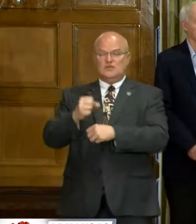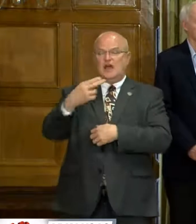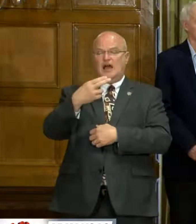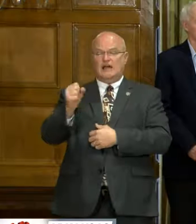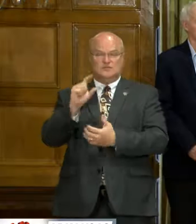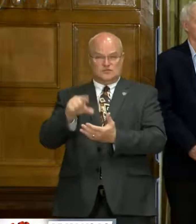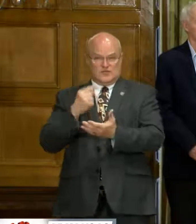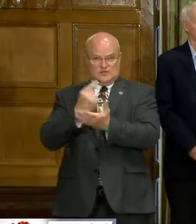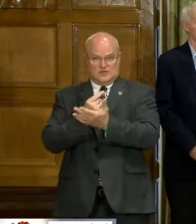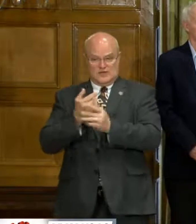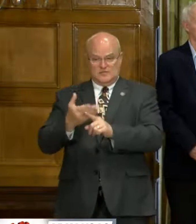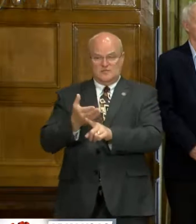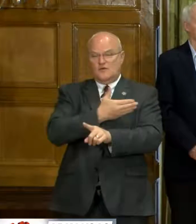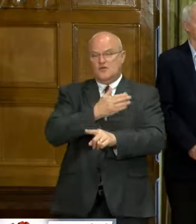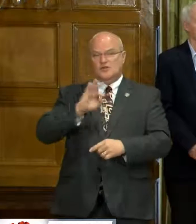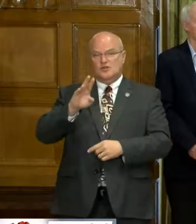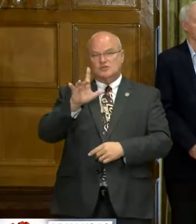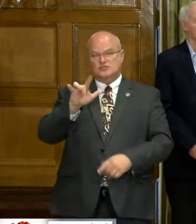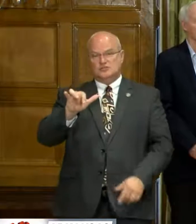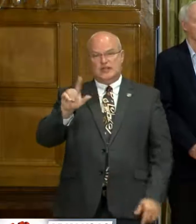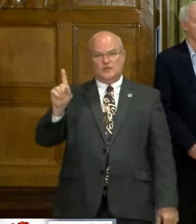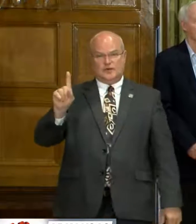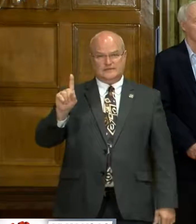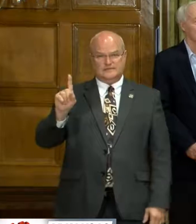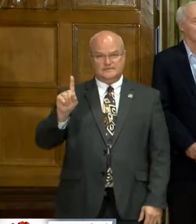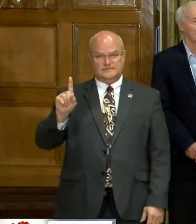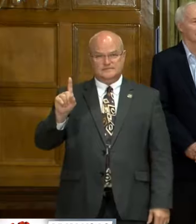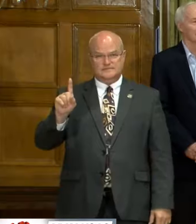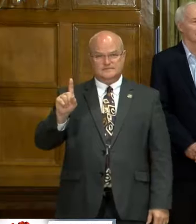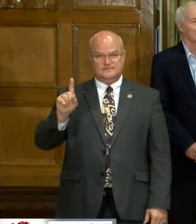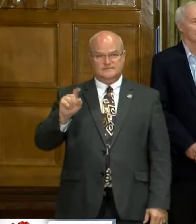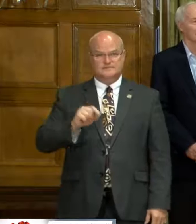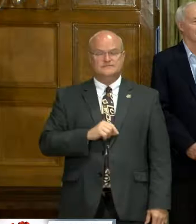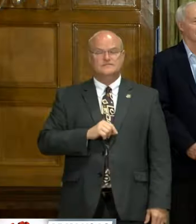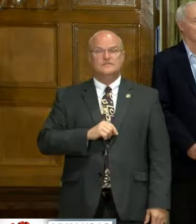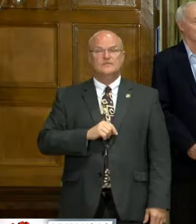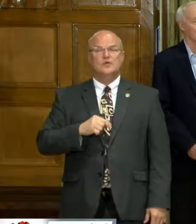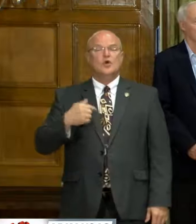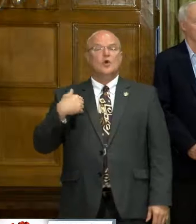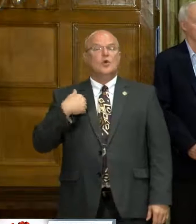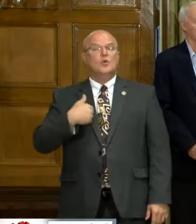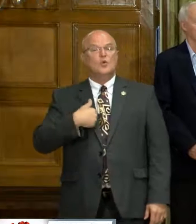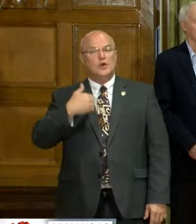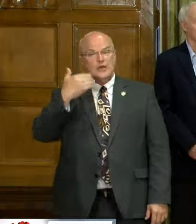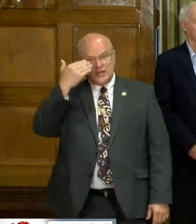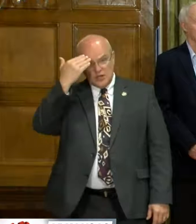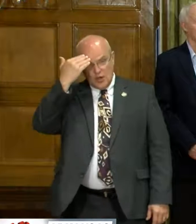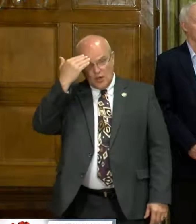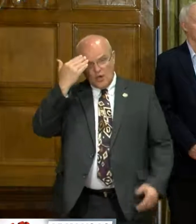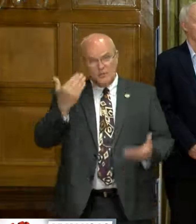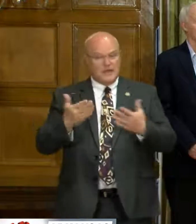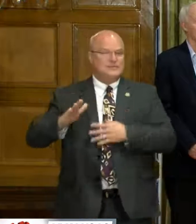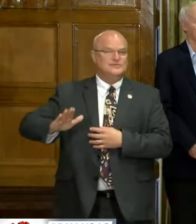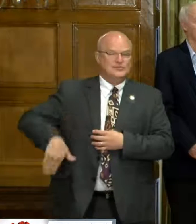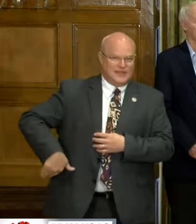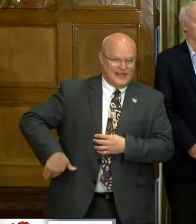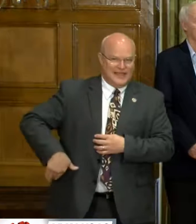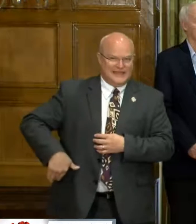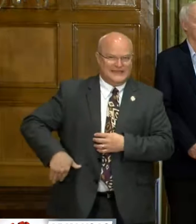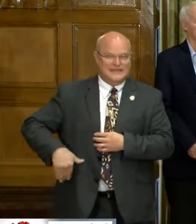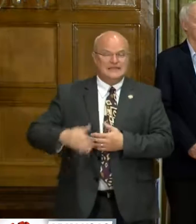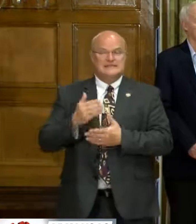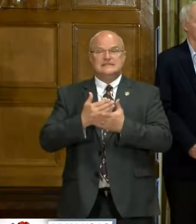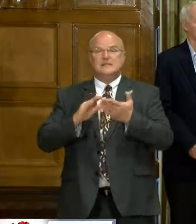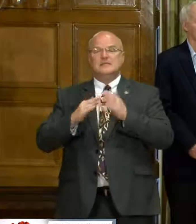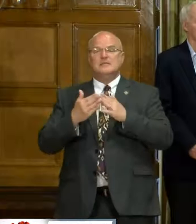school graduations prior to July 1. We know that may be too late for some. In